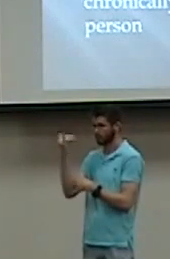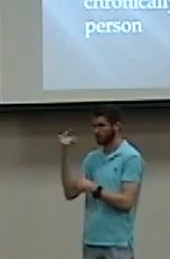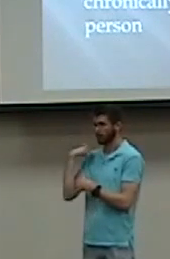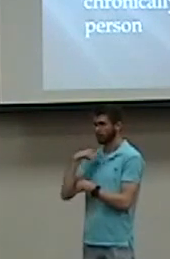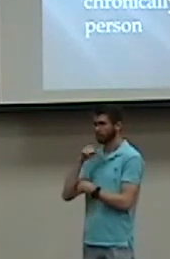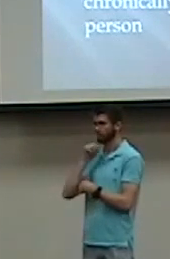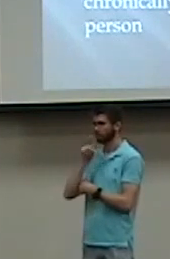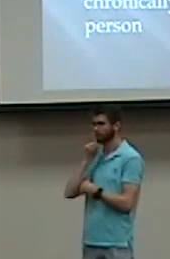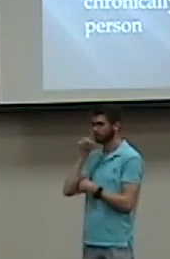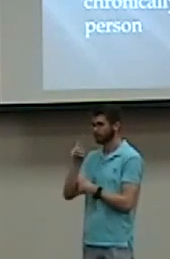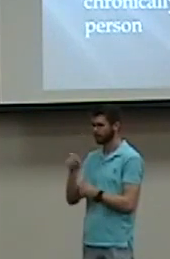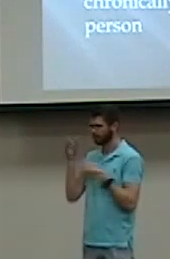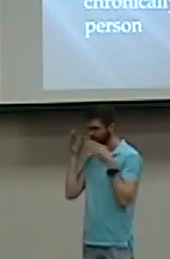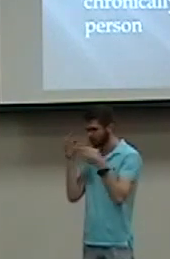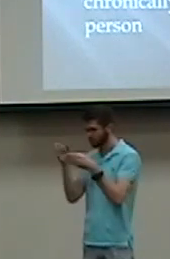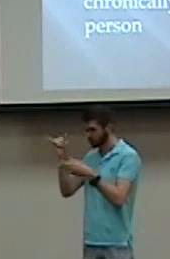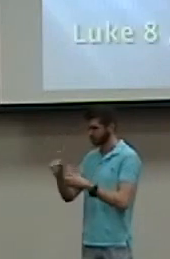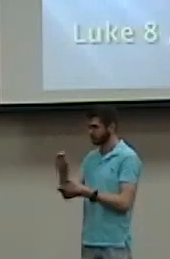of the population.